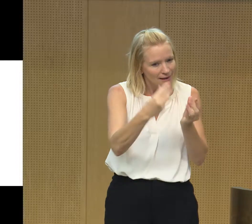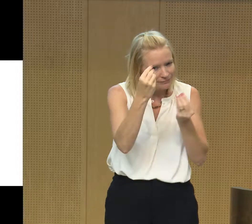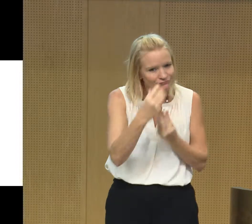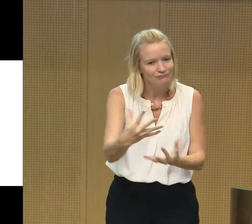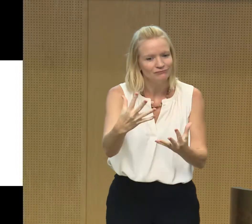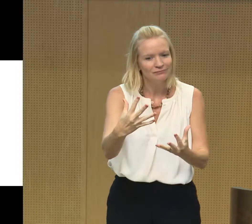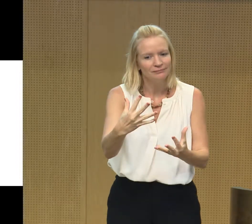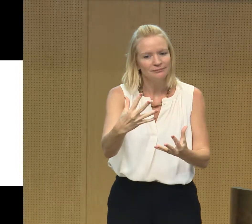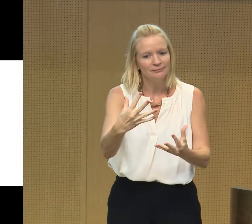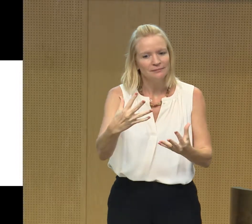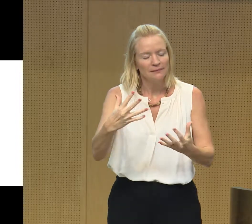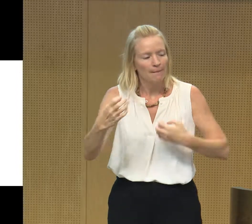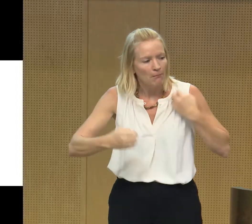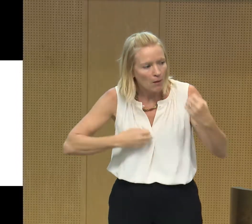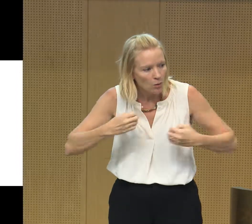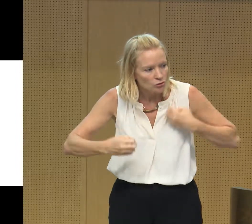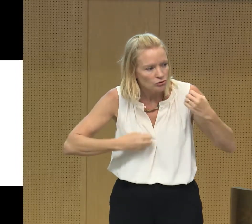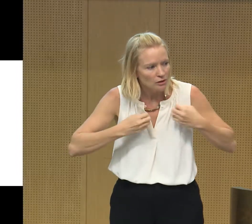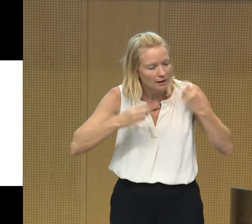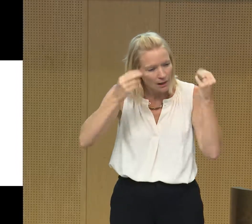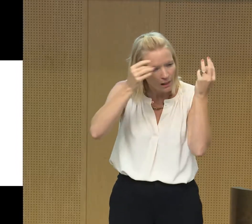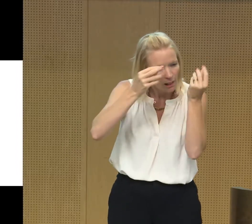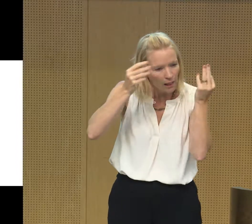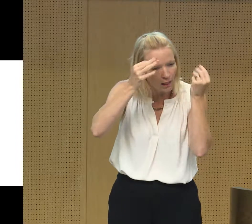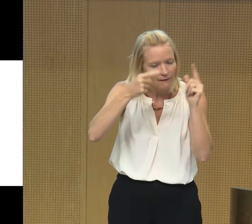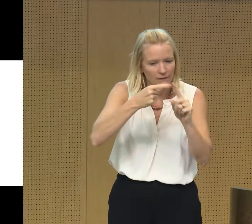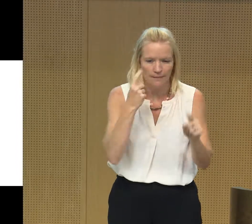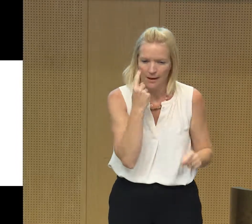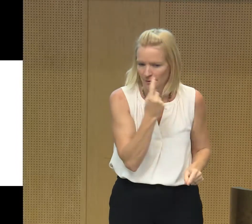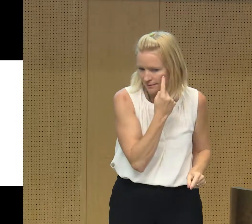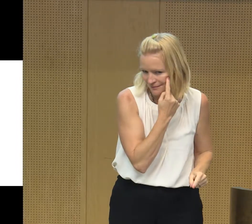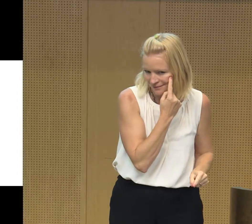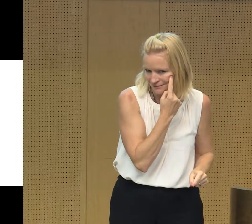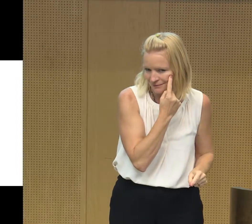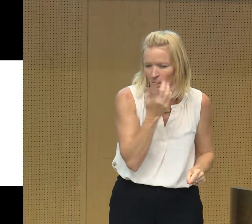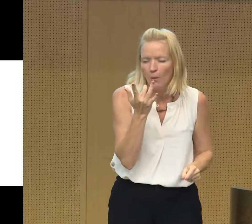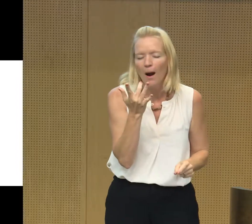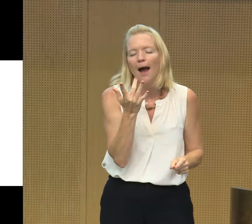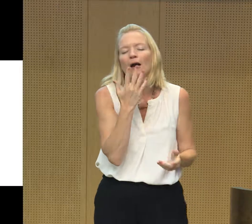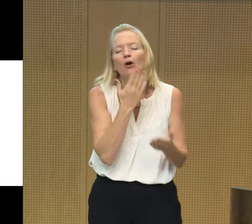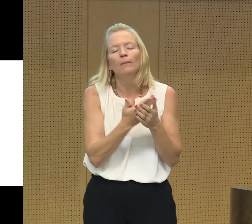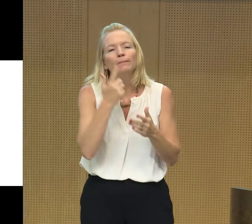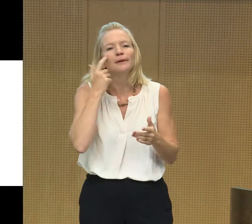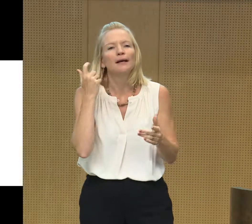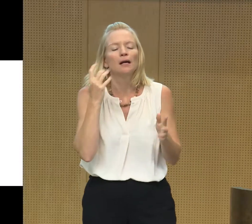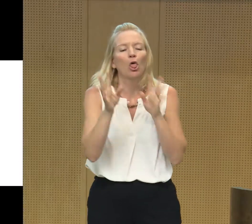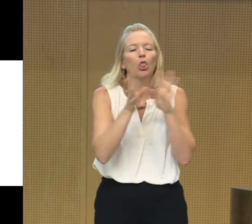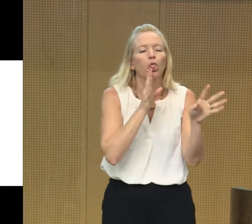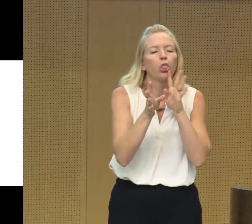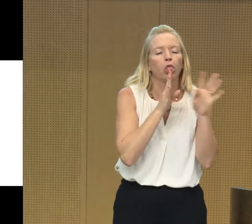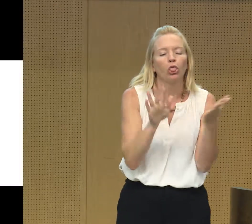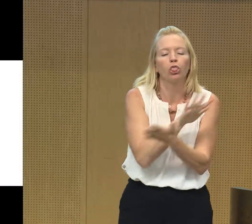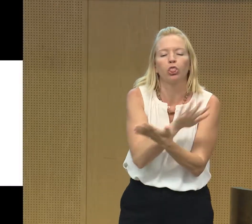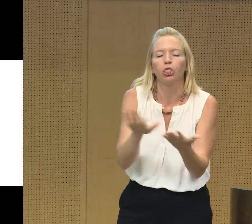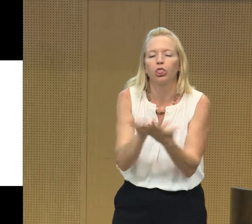Just one connection can be made. A connection can be made by one glance of the eyes, and it means a